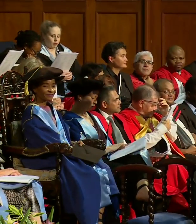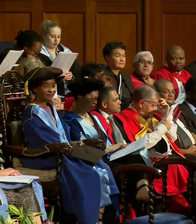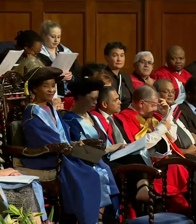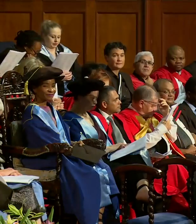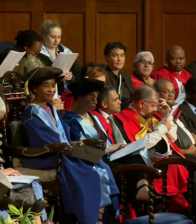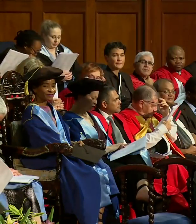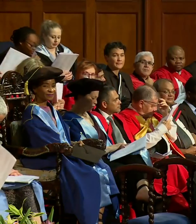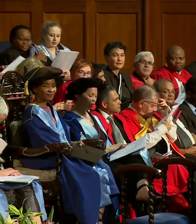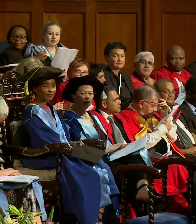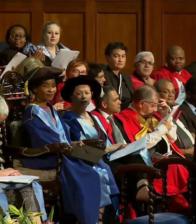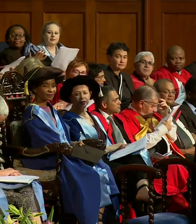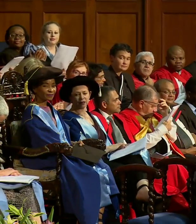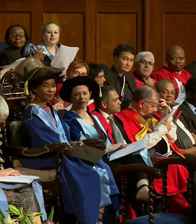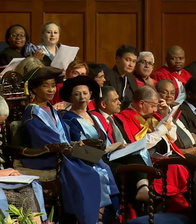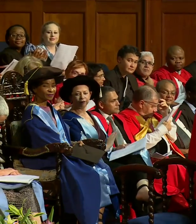Lizzo Hendricks.